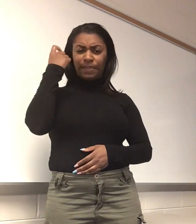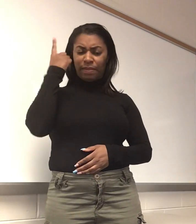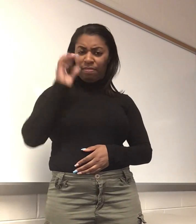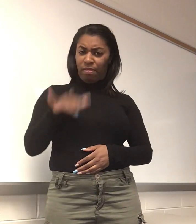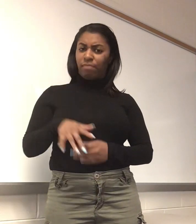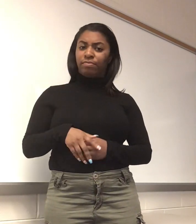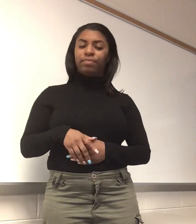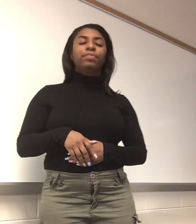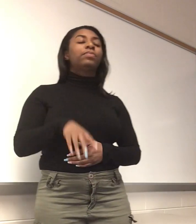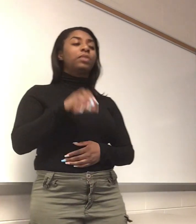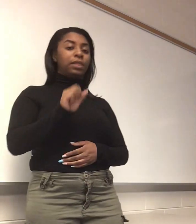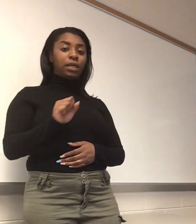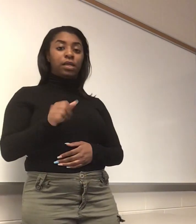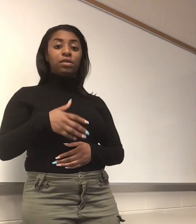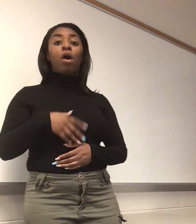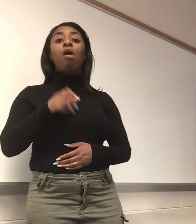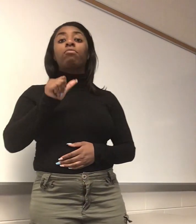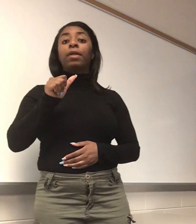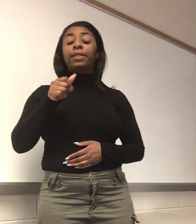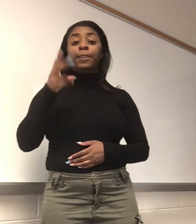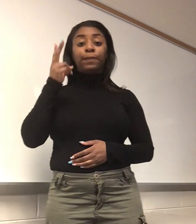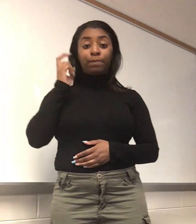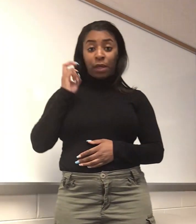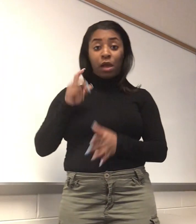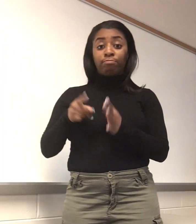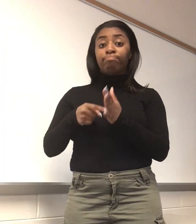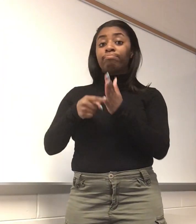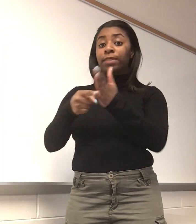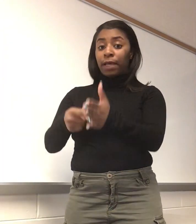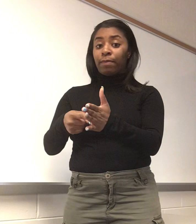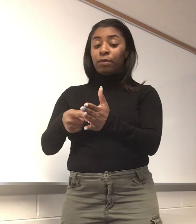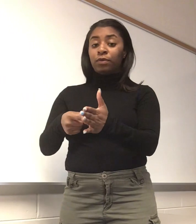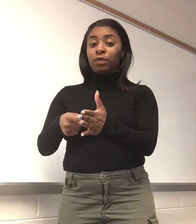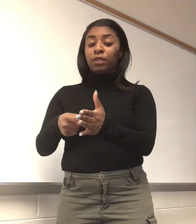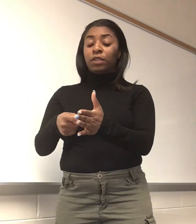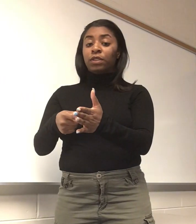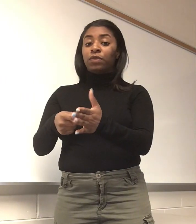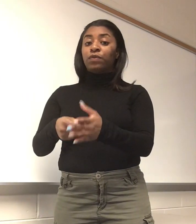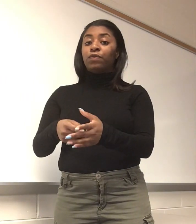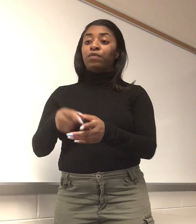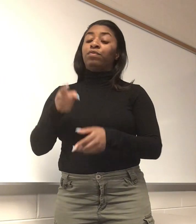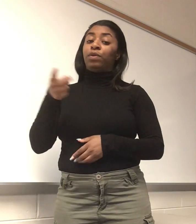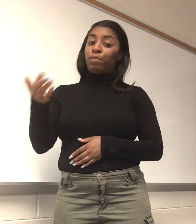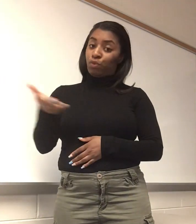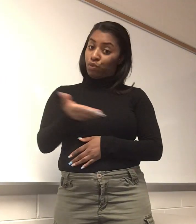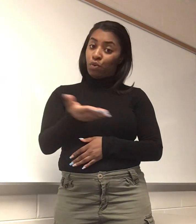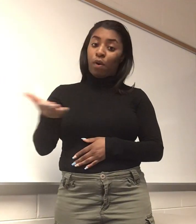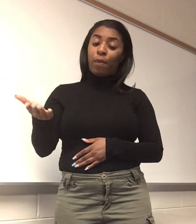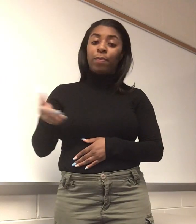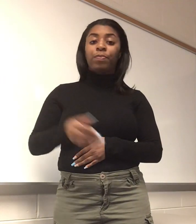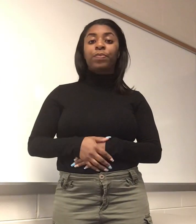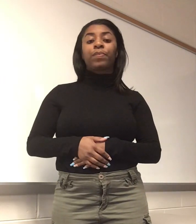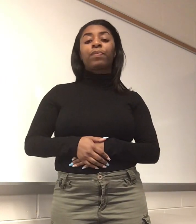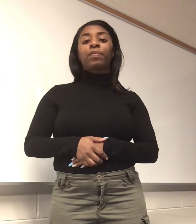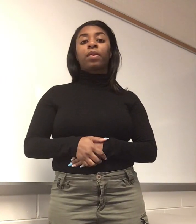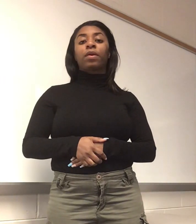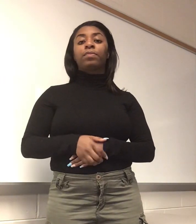So here we're looking for examples from books and plays and major works. Oh wow, very good. So let's go with Jordan right here.